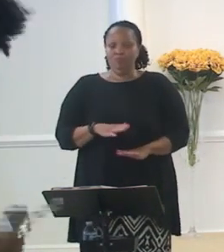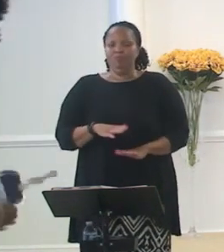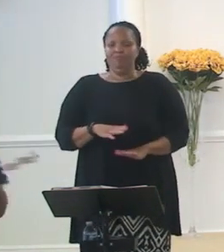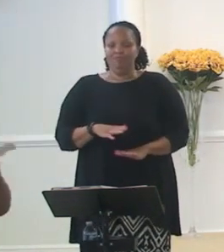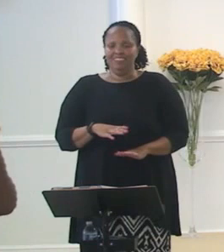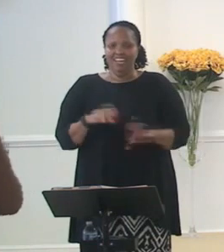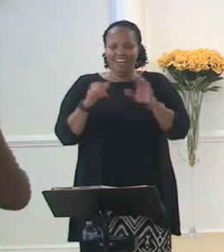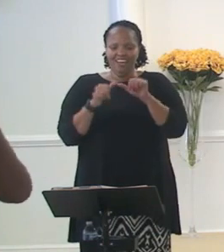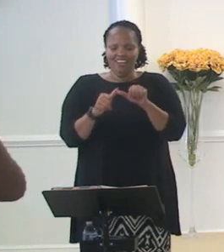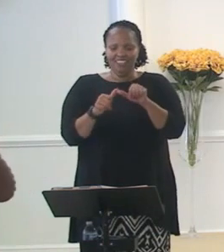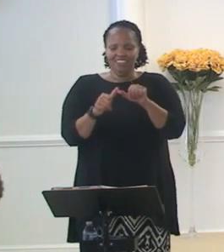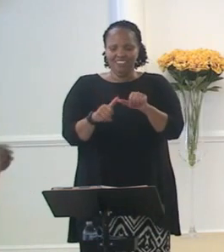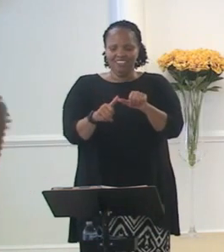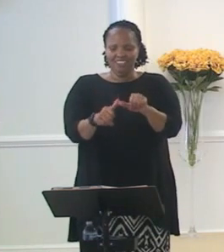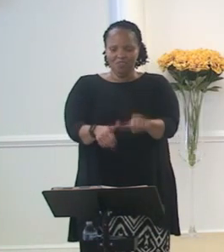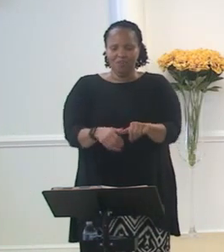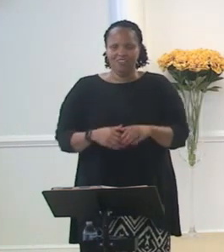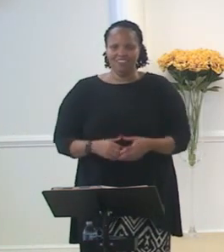and continue on.